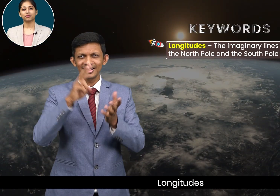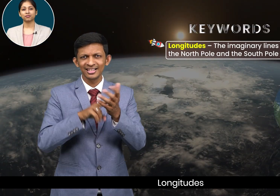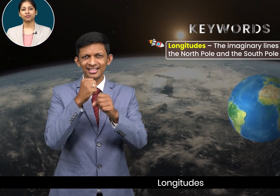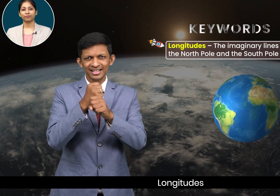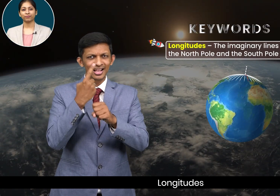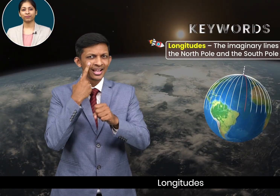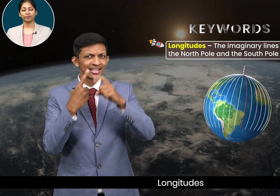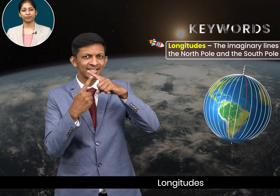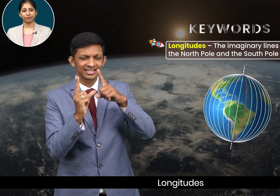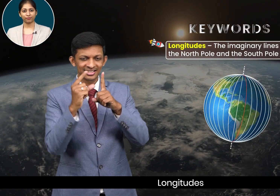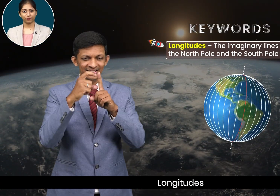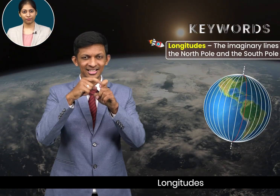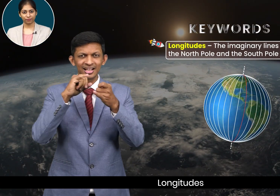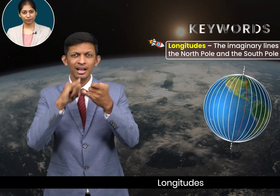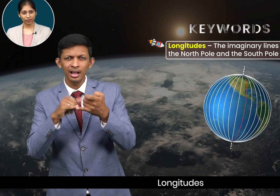Longitudes,